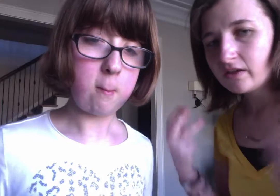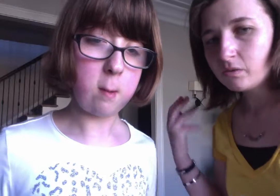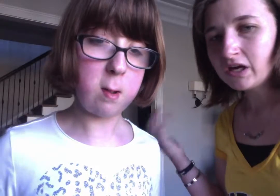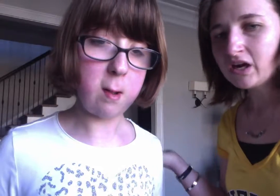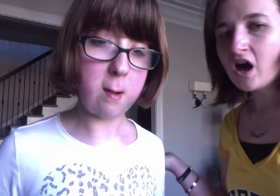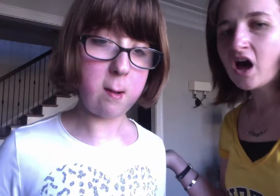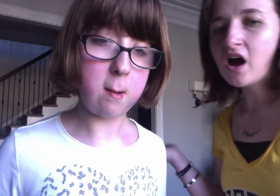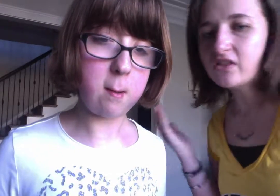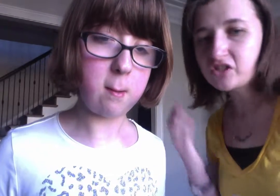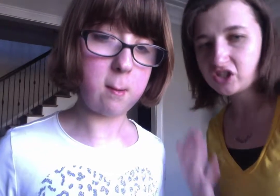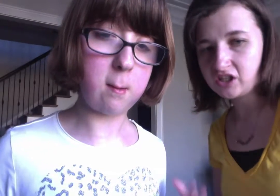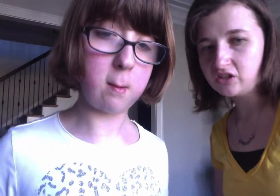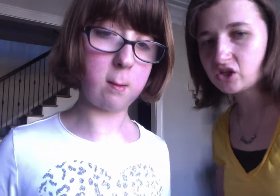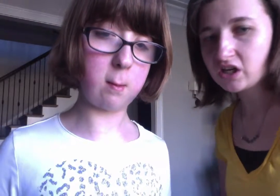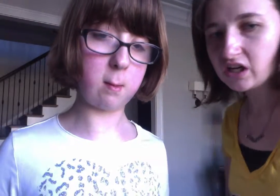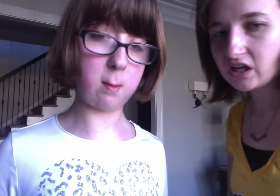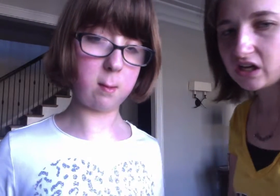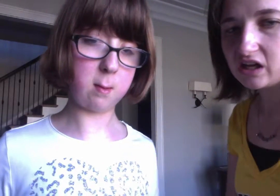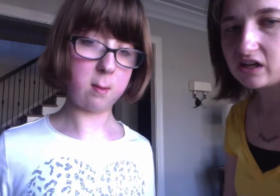world. We are the children.